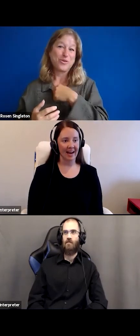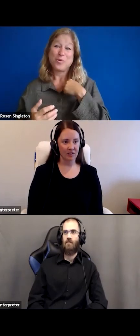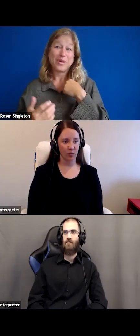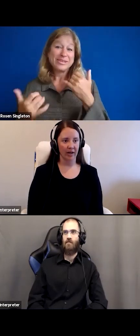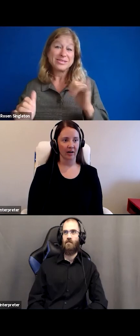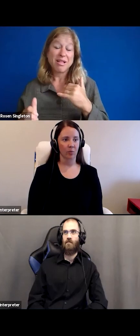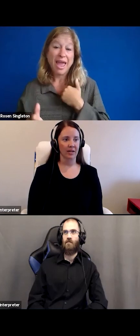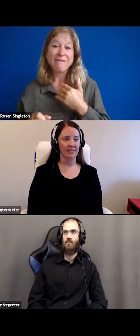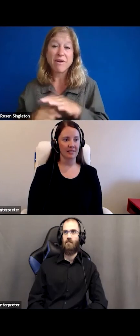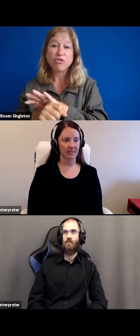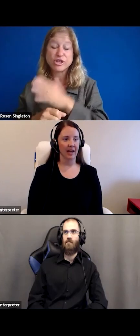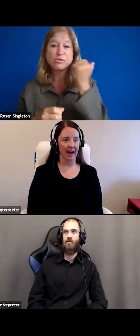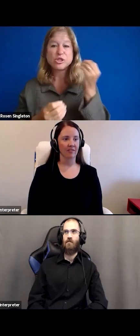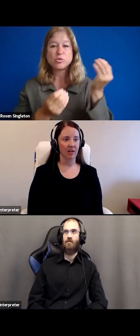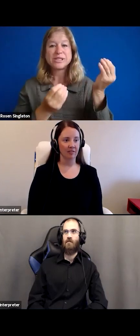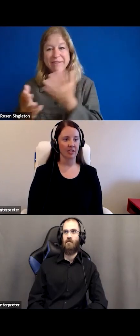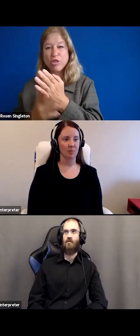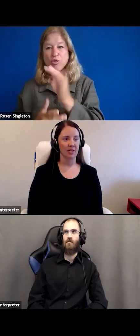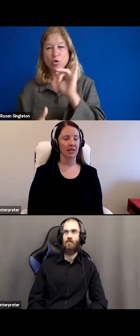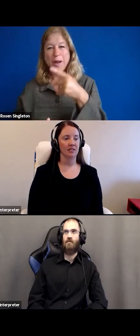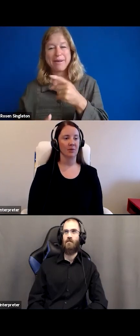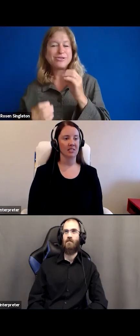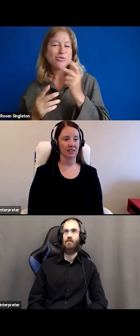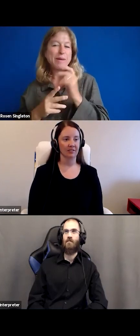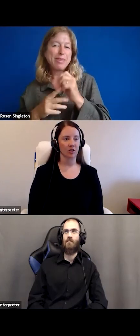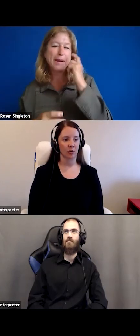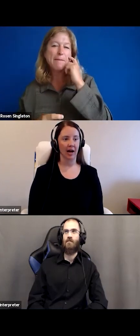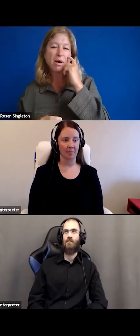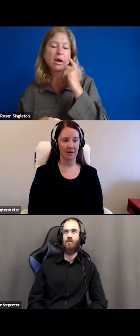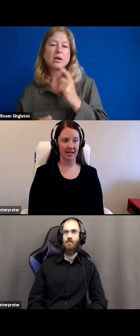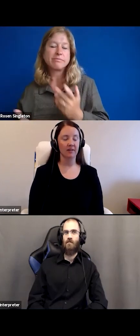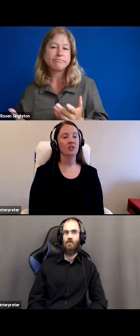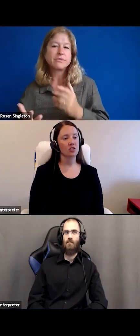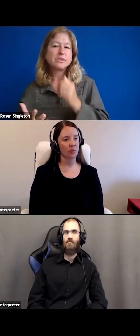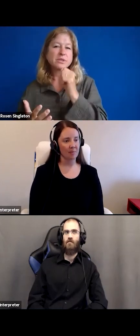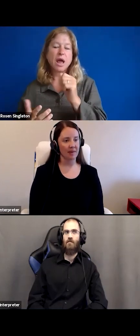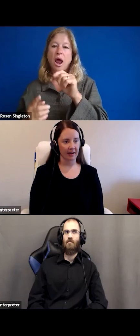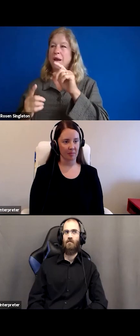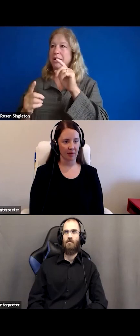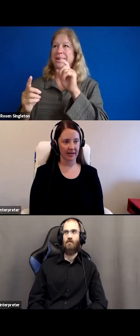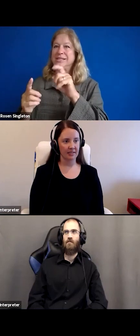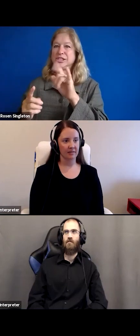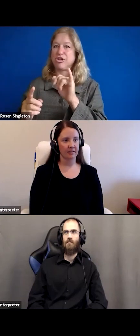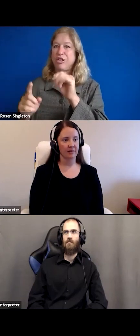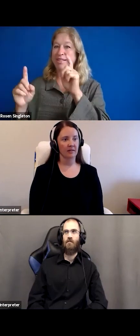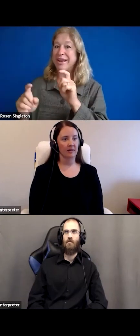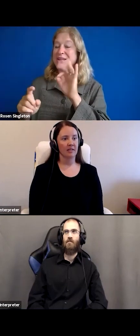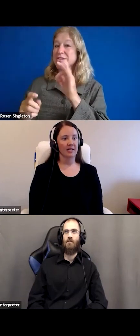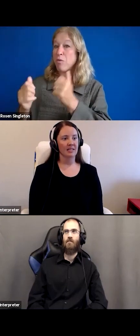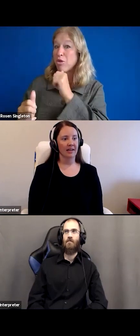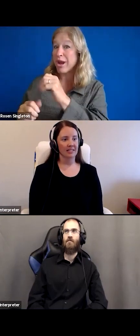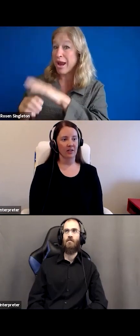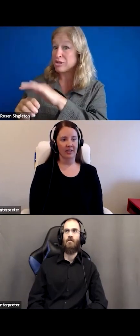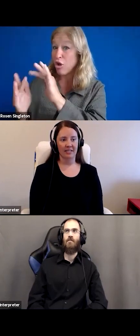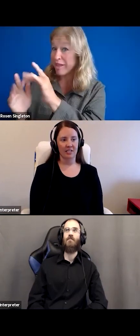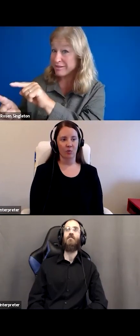And that's where we still have coverage because it was delivered through IP. So keep that in mind. It's